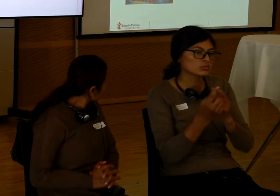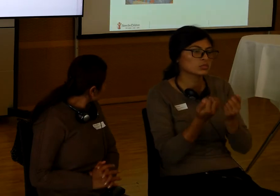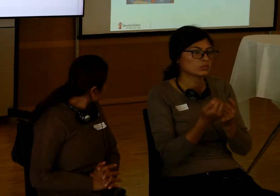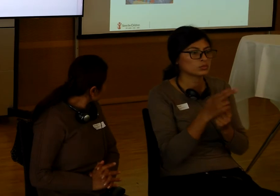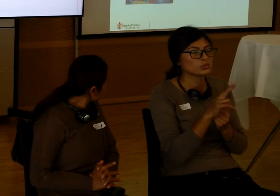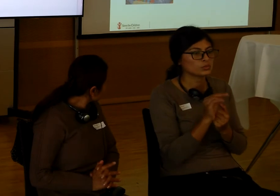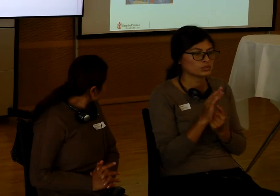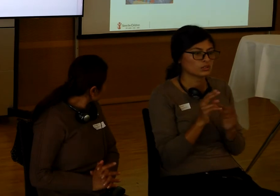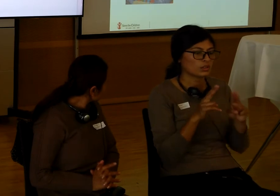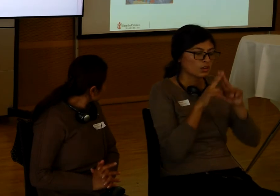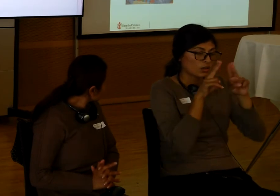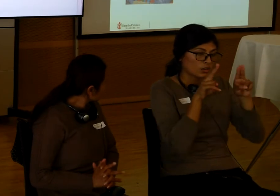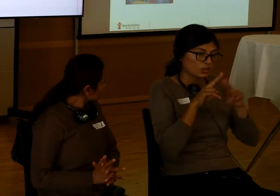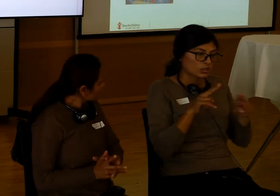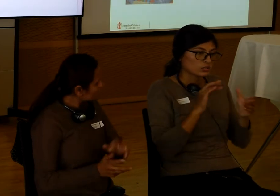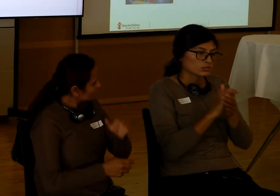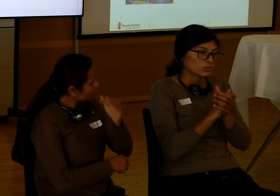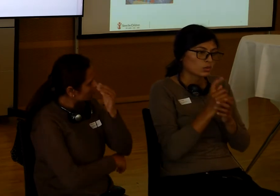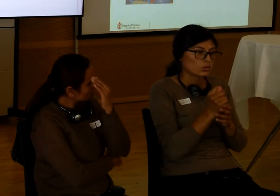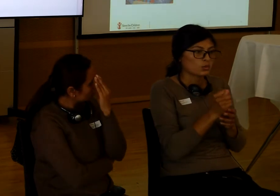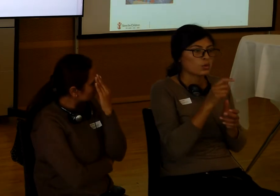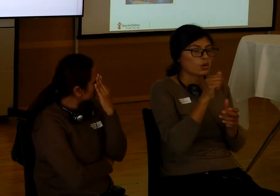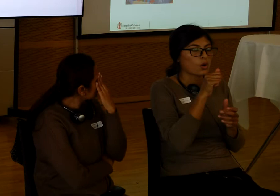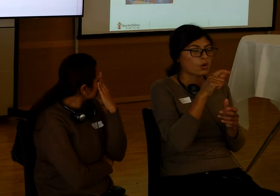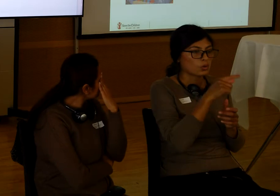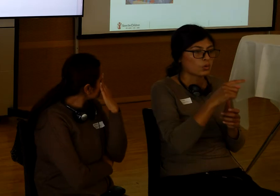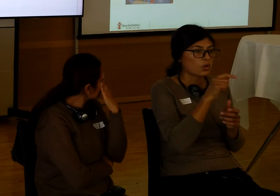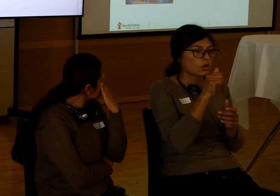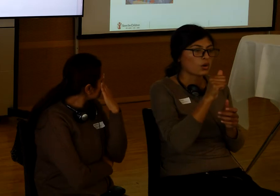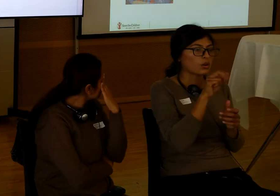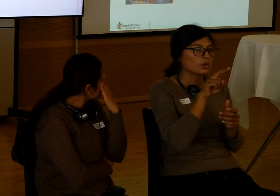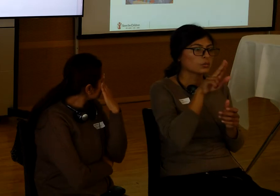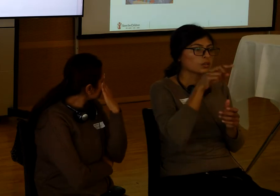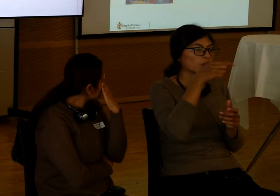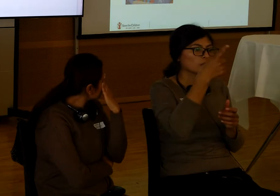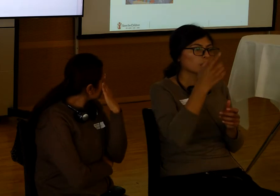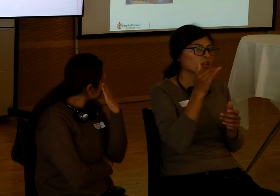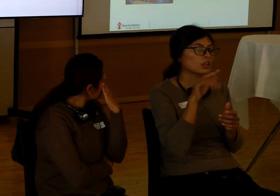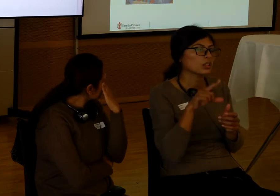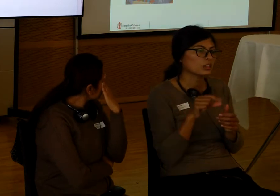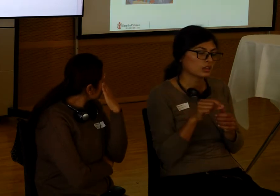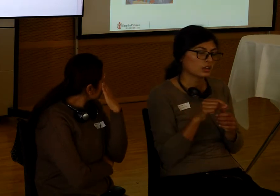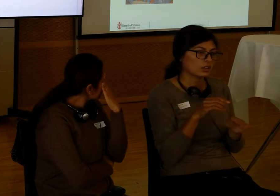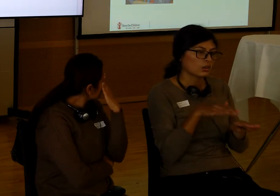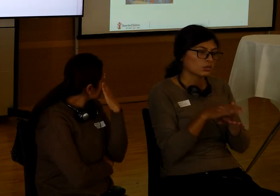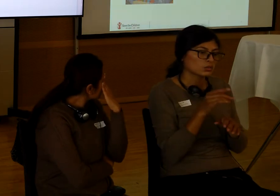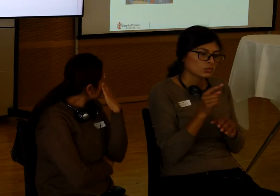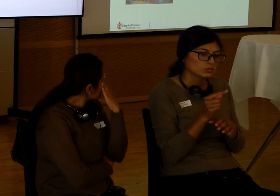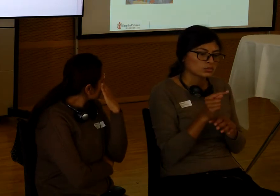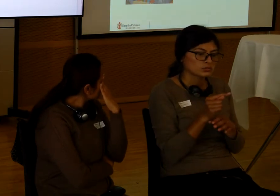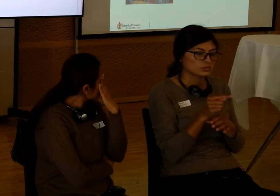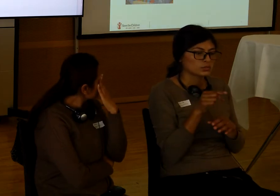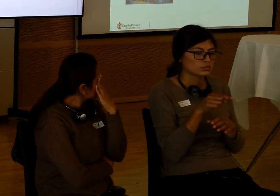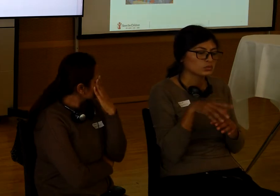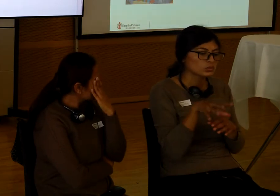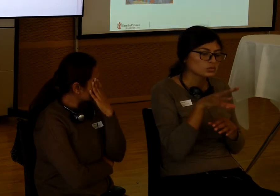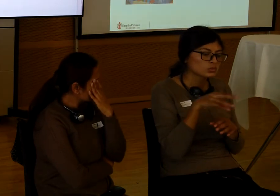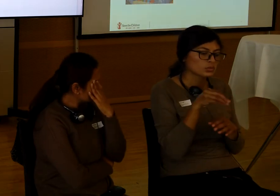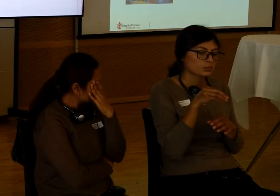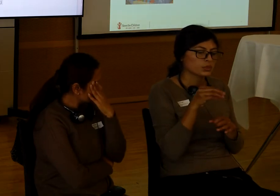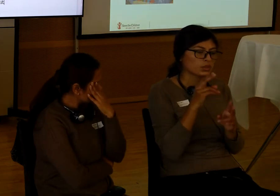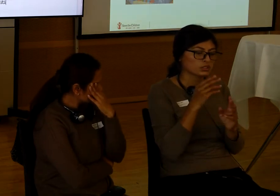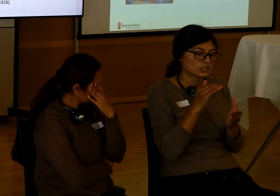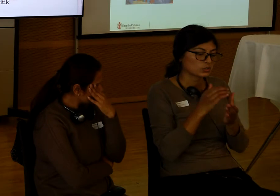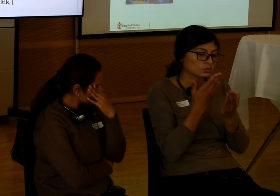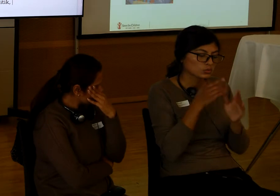Actors of international cooperation can also support governments, local authorities, and schools to addressing barriers